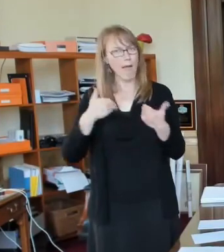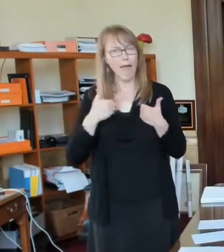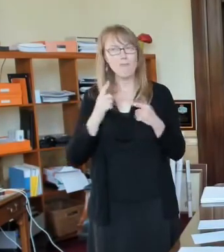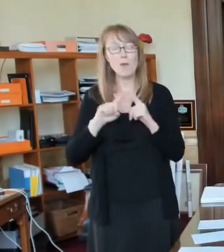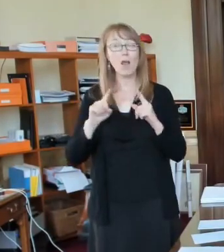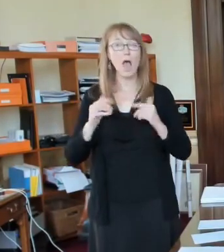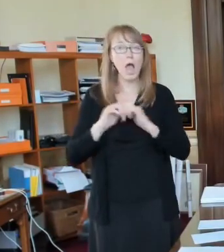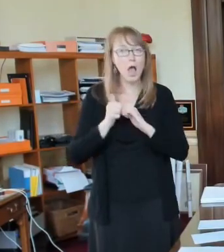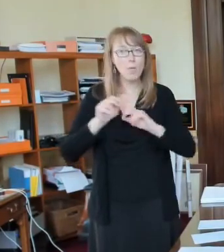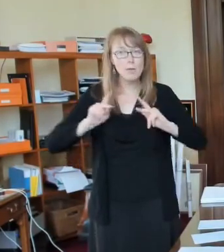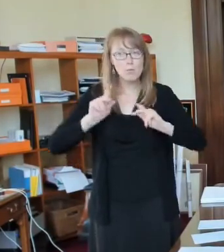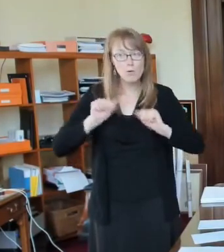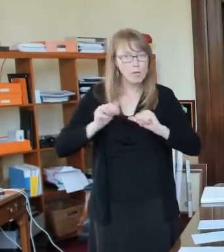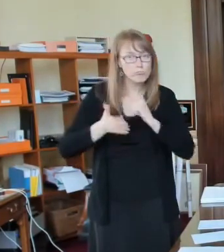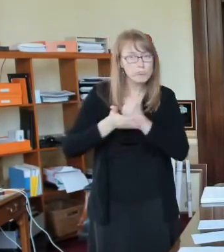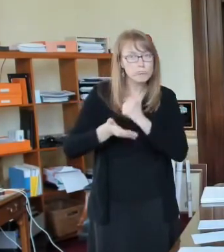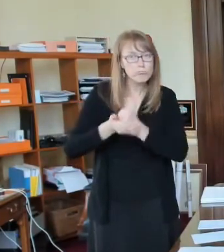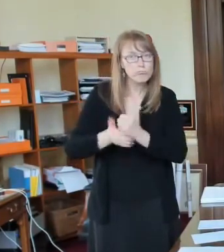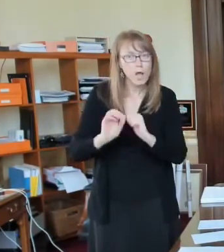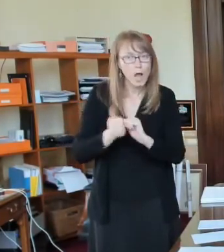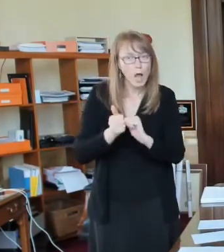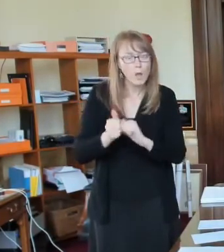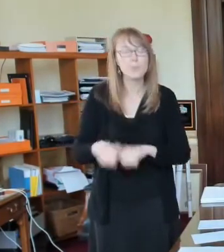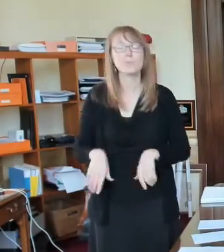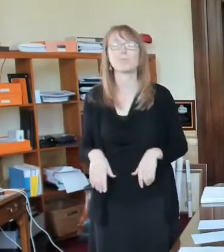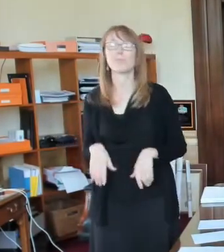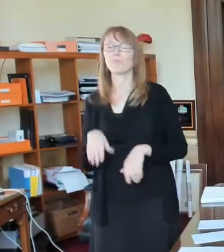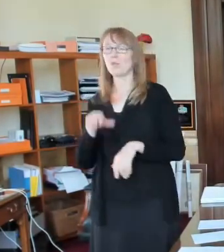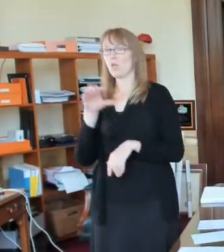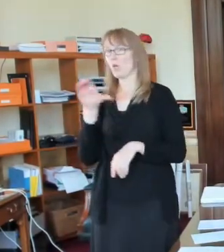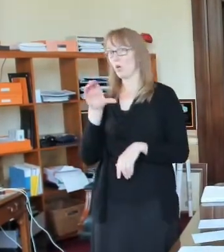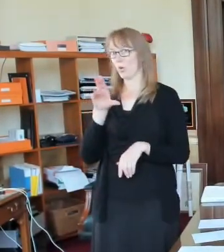Wells Goodfellow Hamilton Heights neighborhood